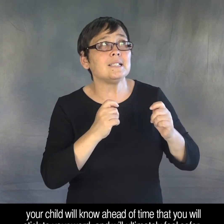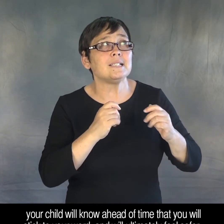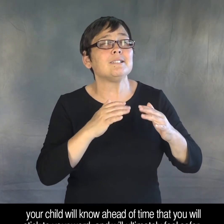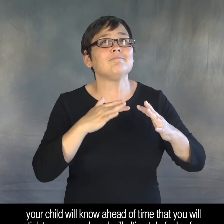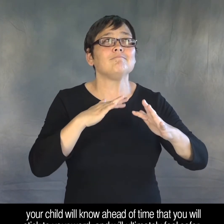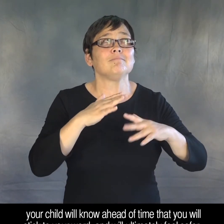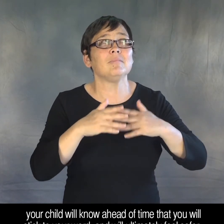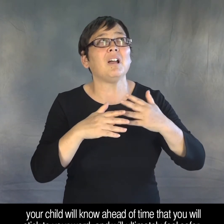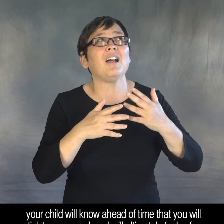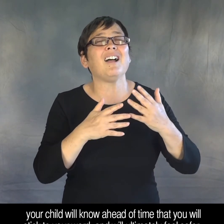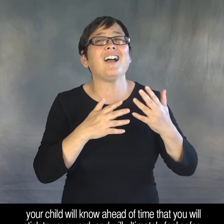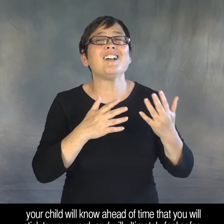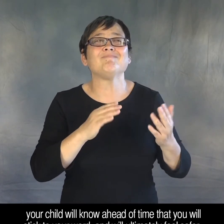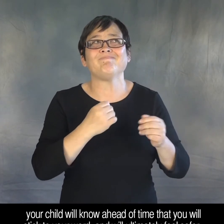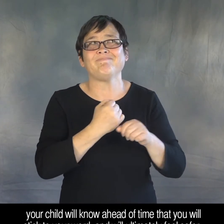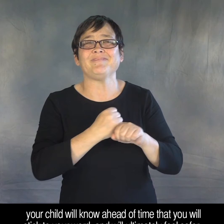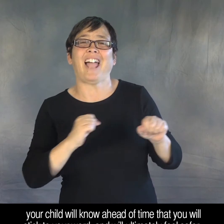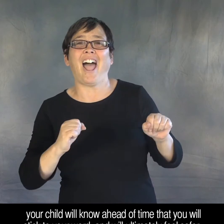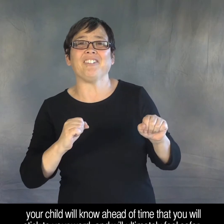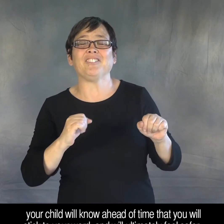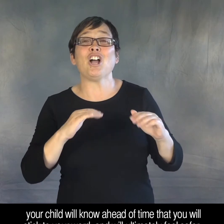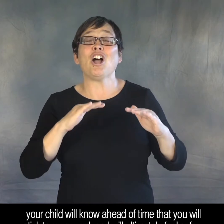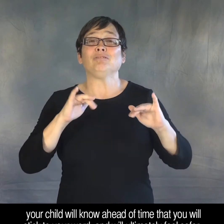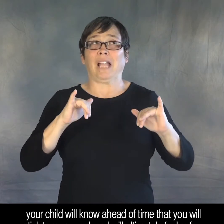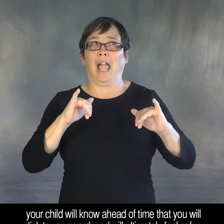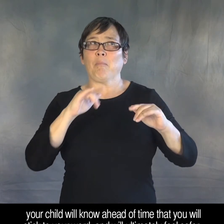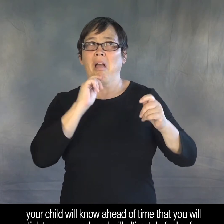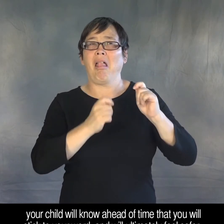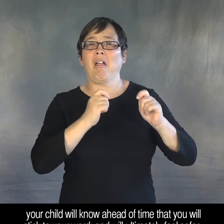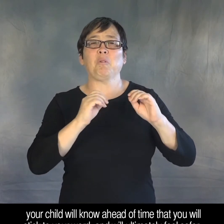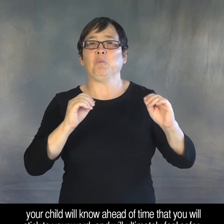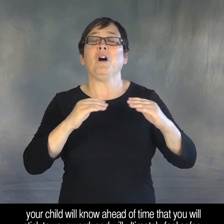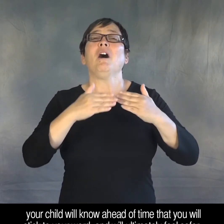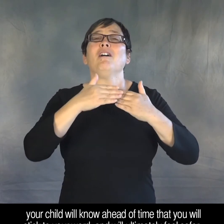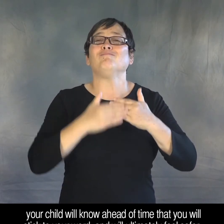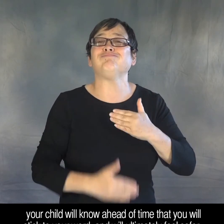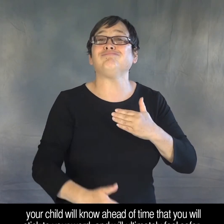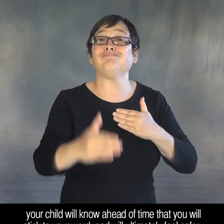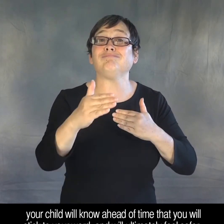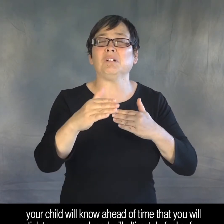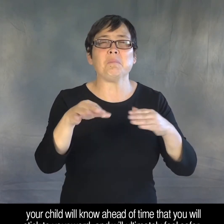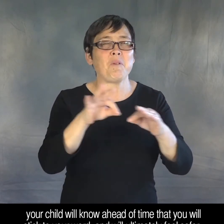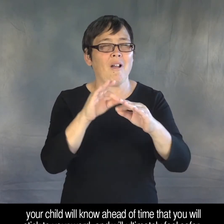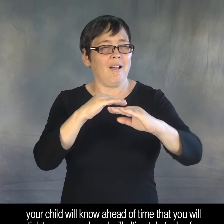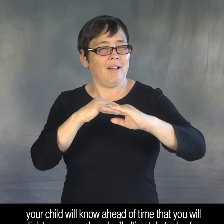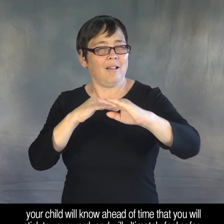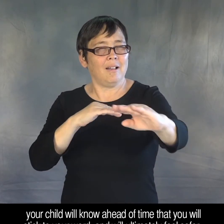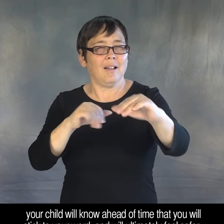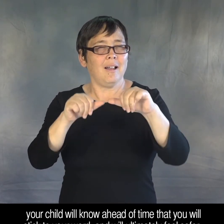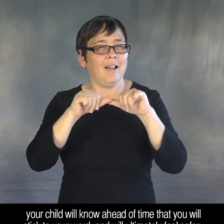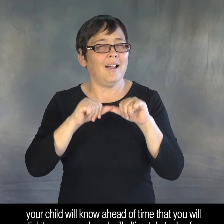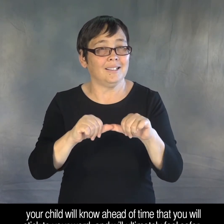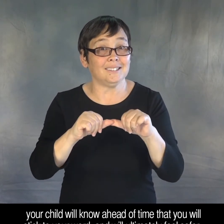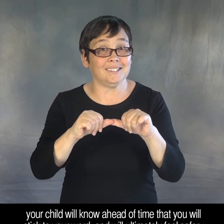will know ahead of time that you will stick to your word and will ultimately feel safer.